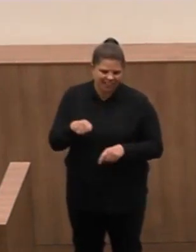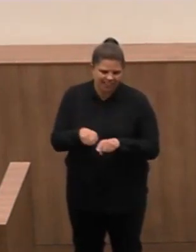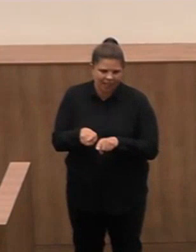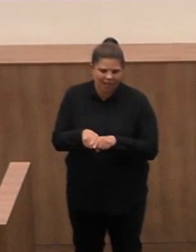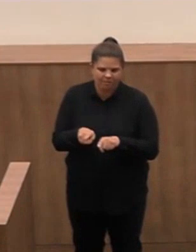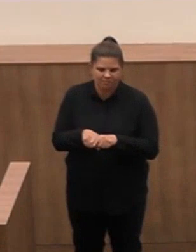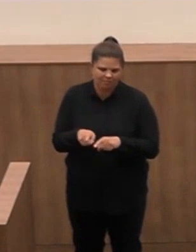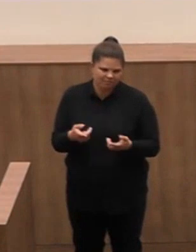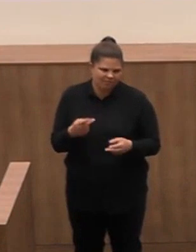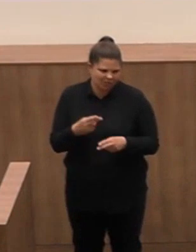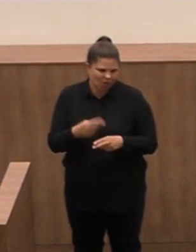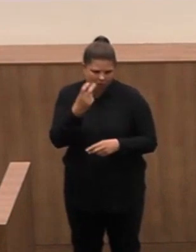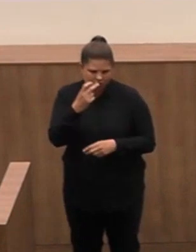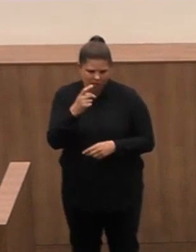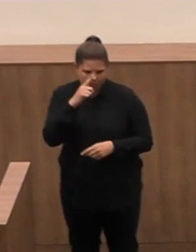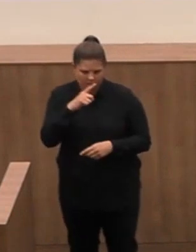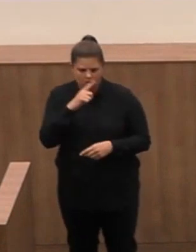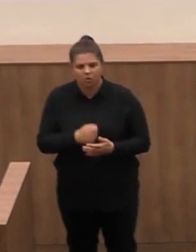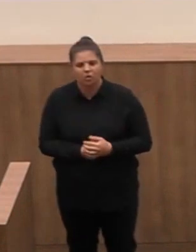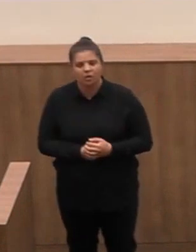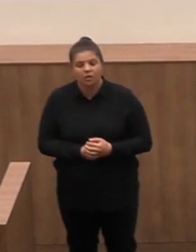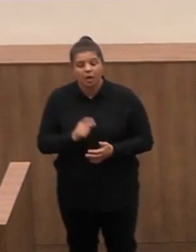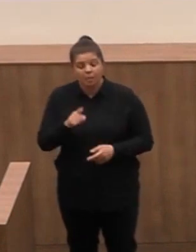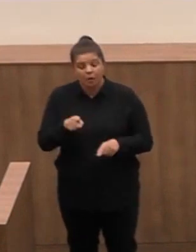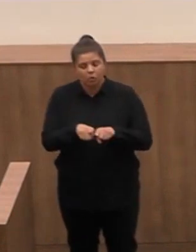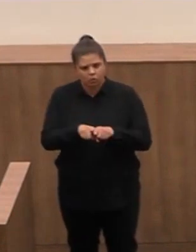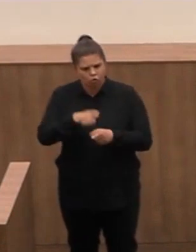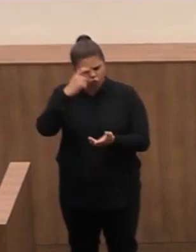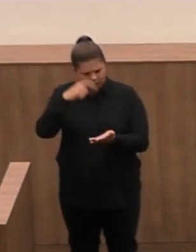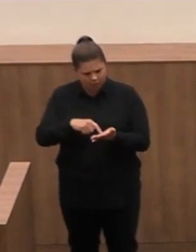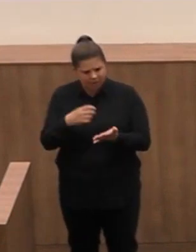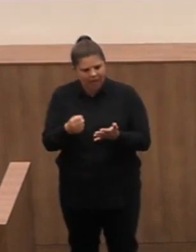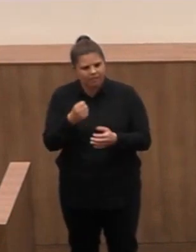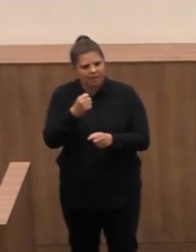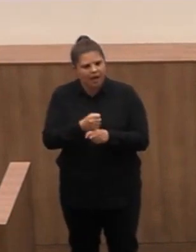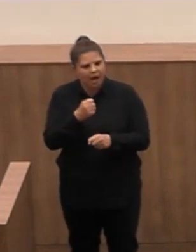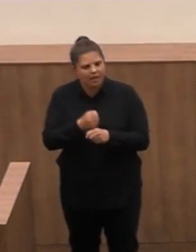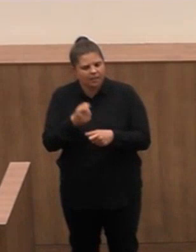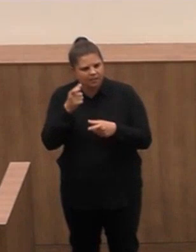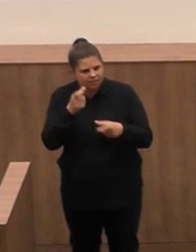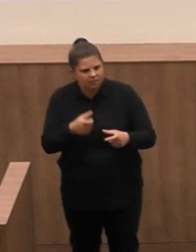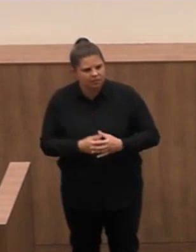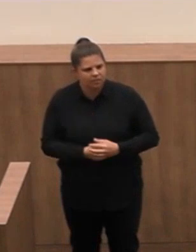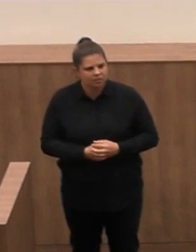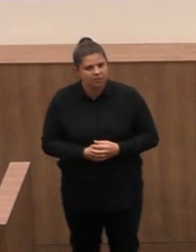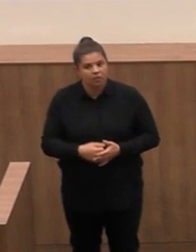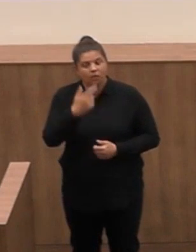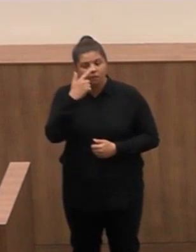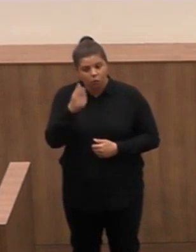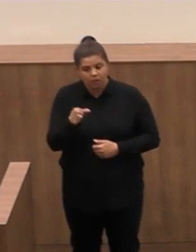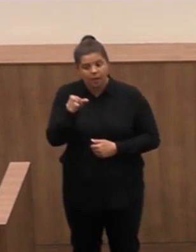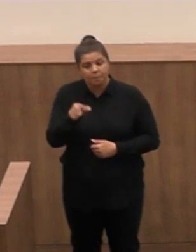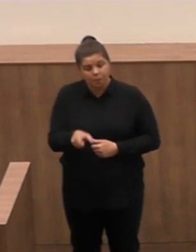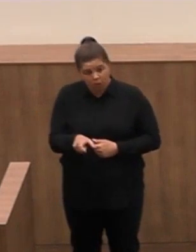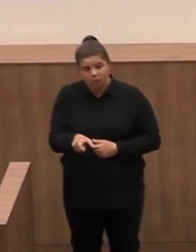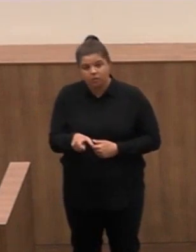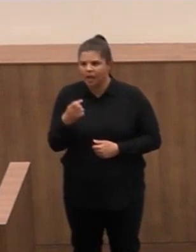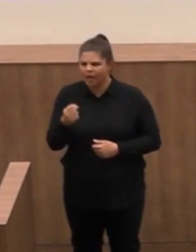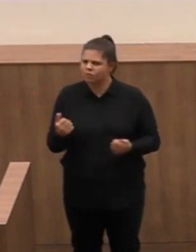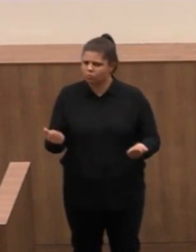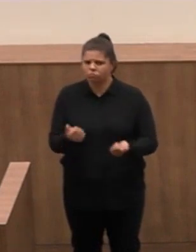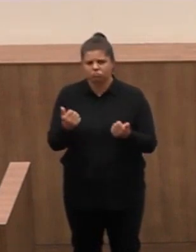look after, but also recognising that there was a guardian, and also fortunately for this person, actually quite an extensive support